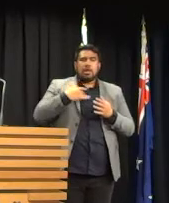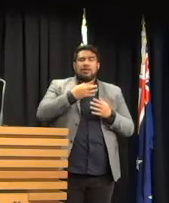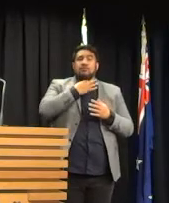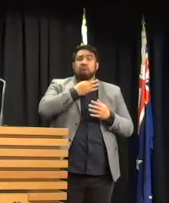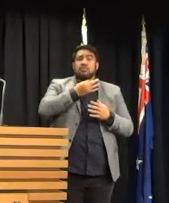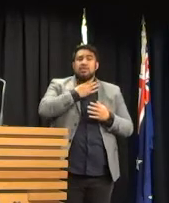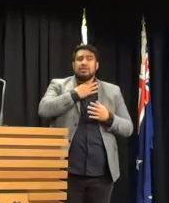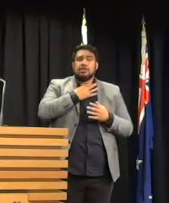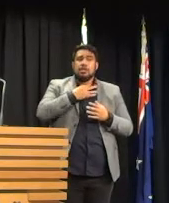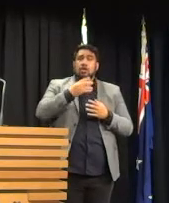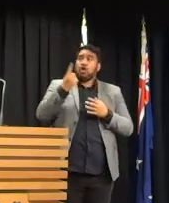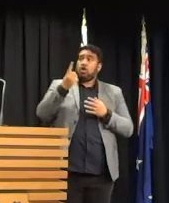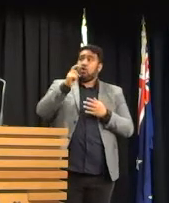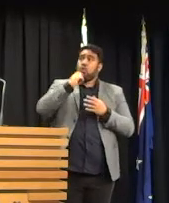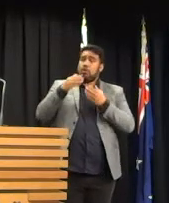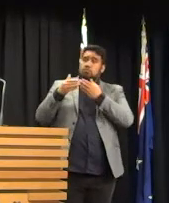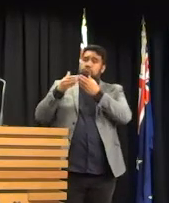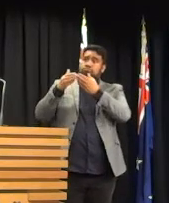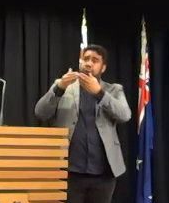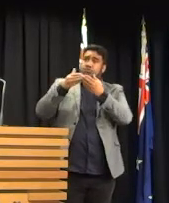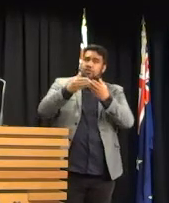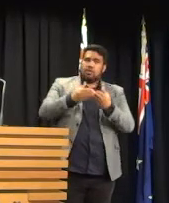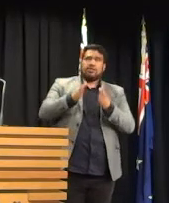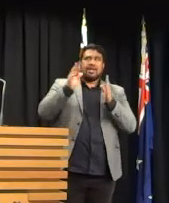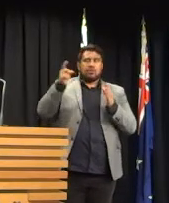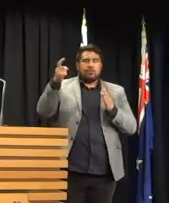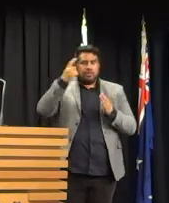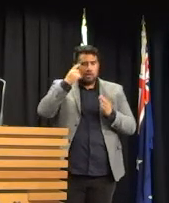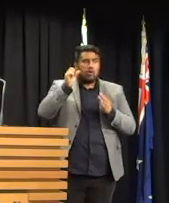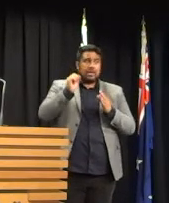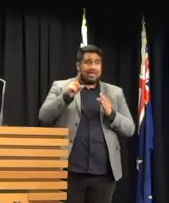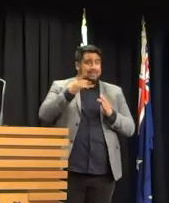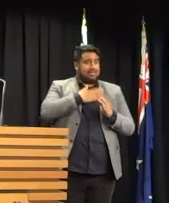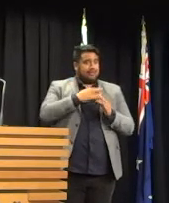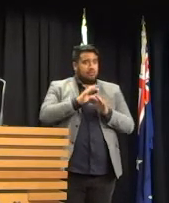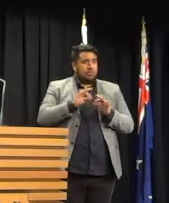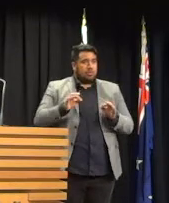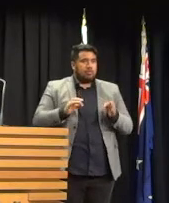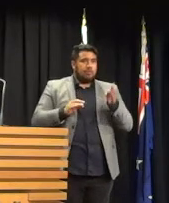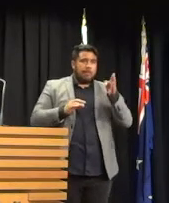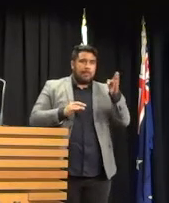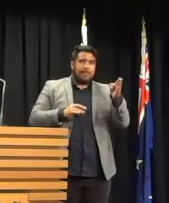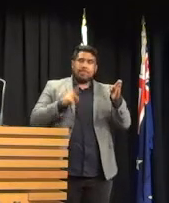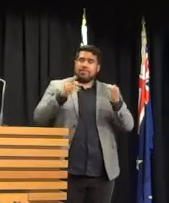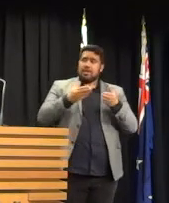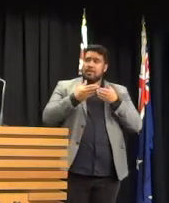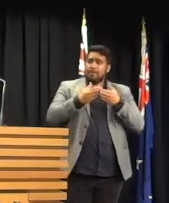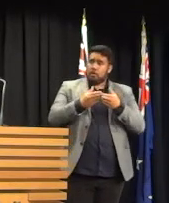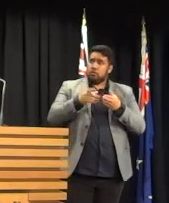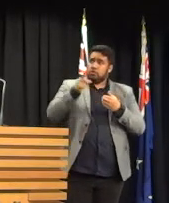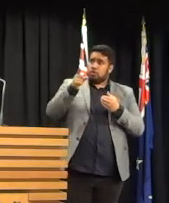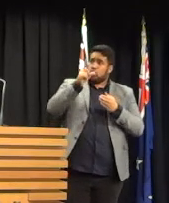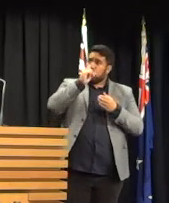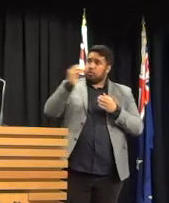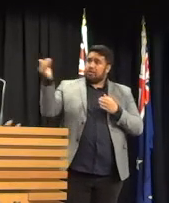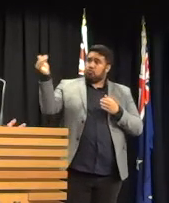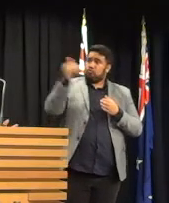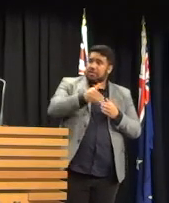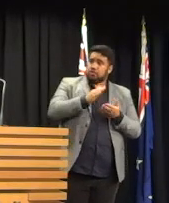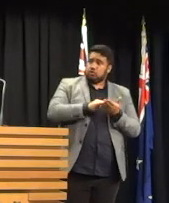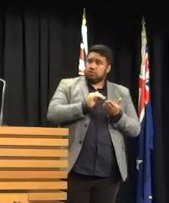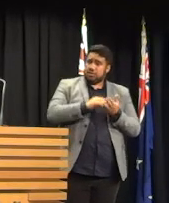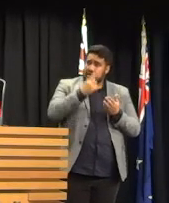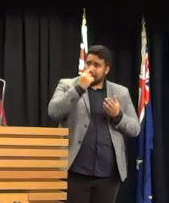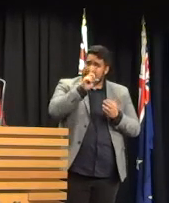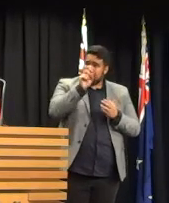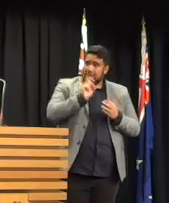held to account before they possibly lose the lives of those on board. Was it In capable Australia- of reaching New Zealand? Oh, look, again, as